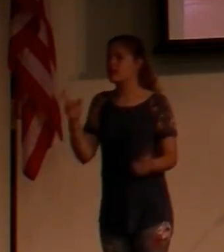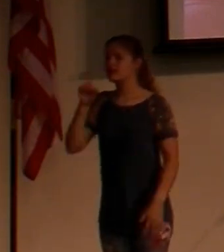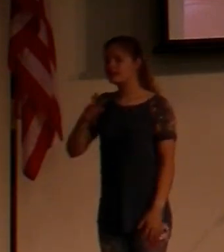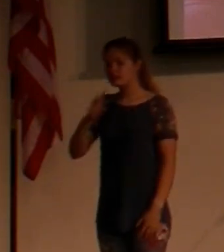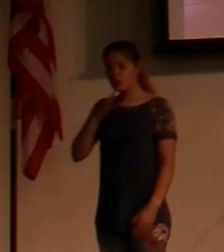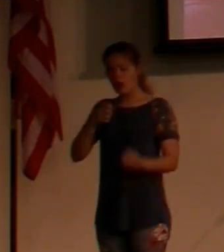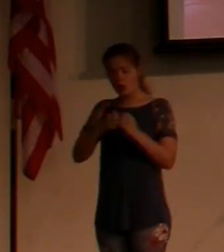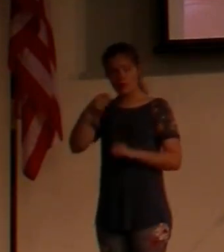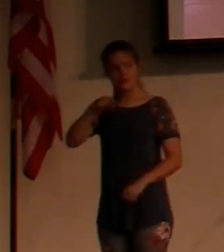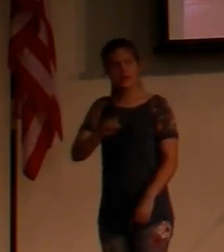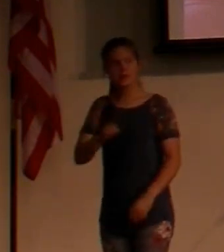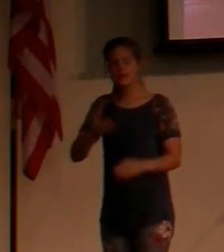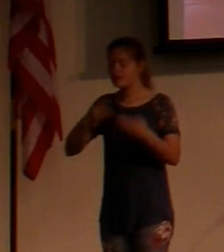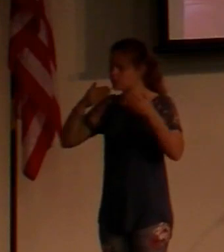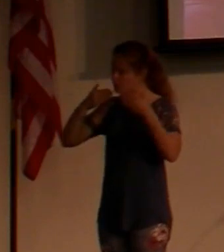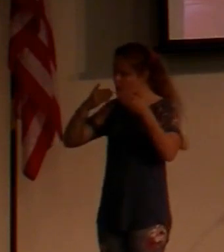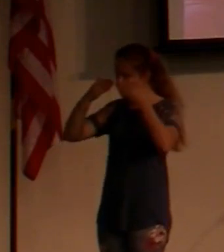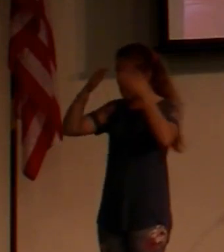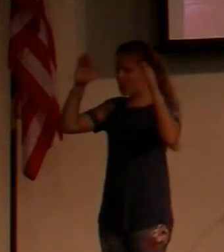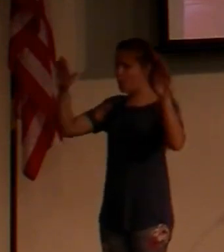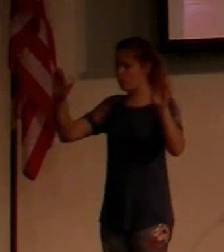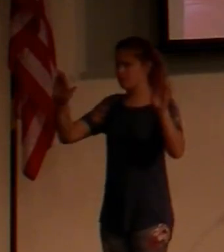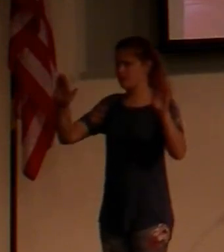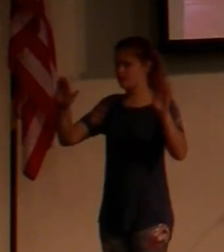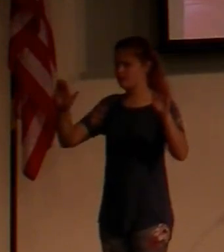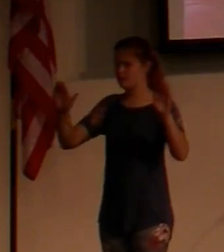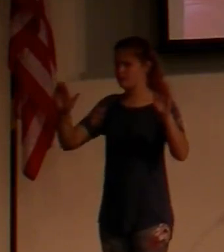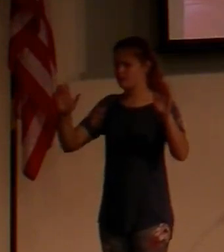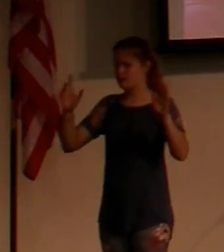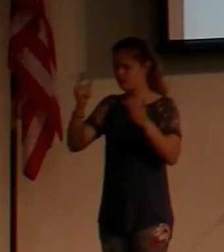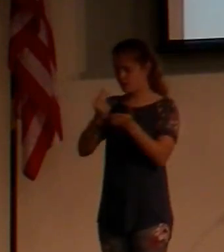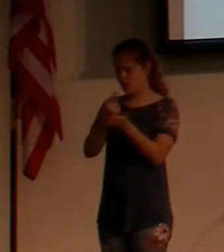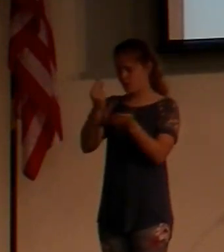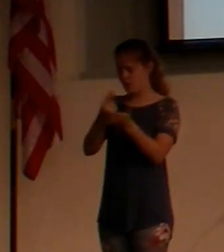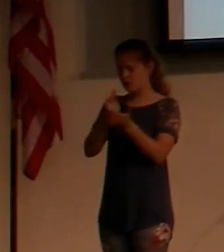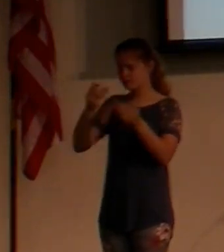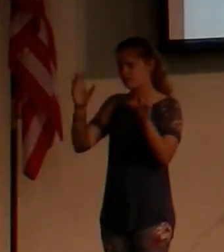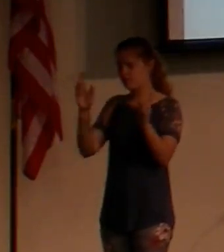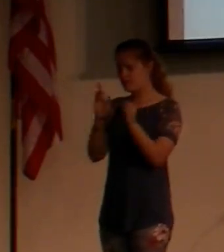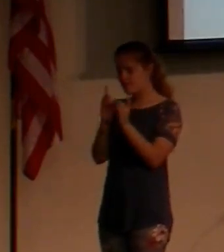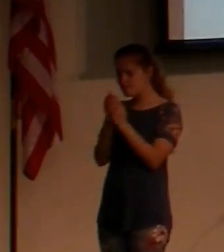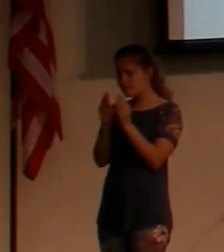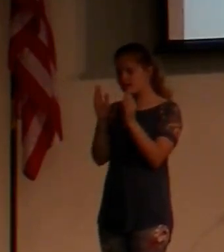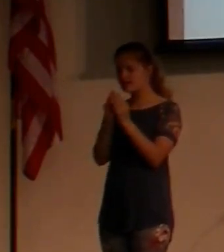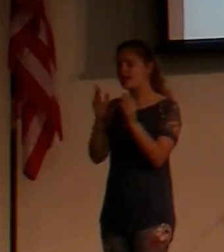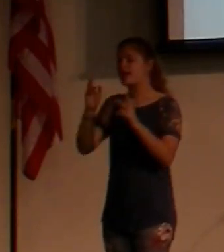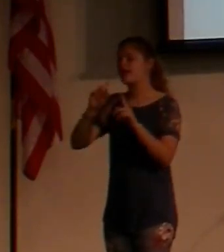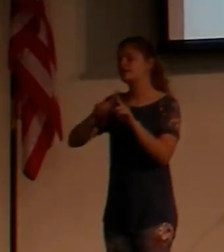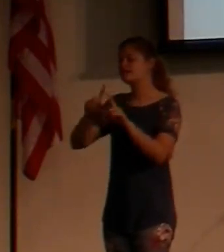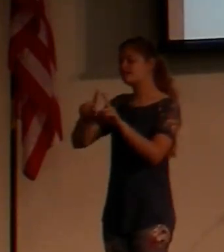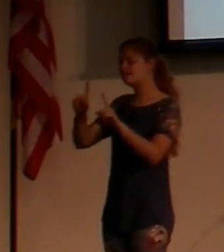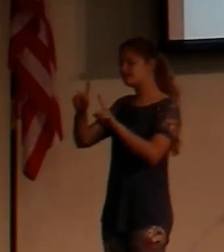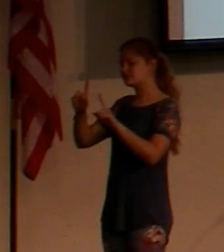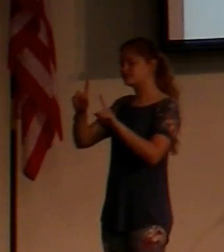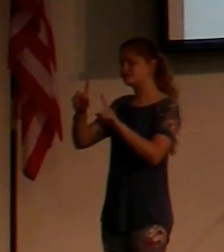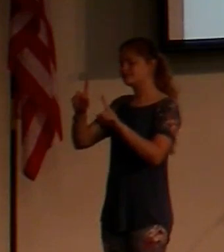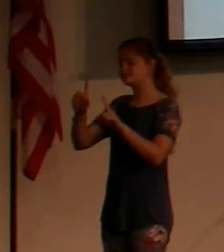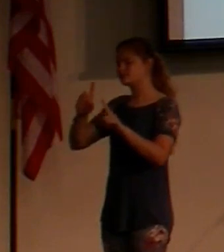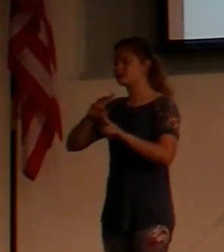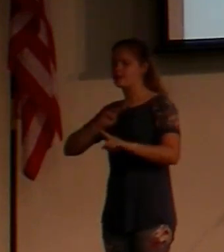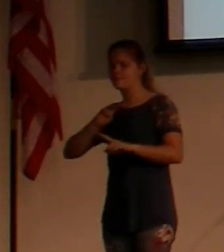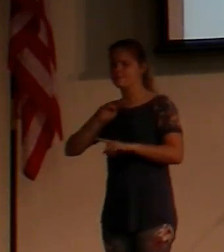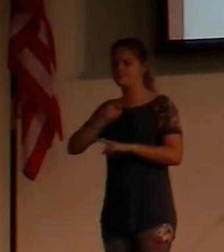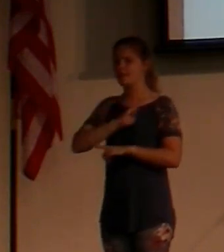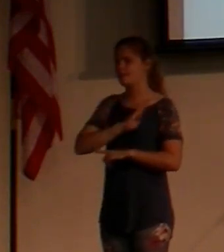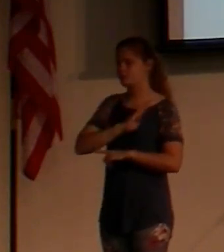what we were doing in the evening was having a gospel meeting where different members would come and different members of our team would